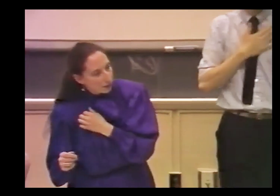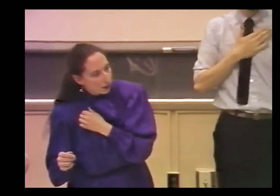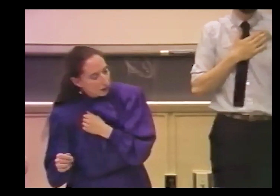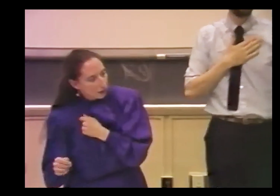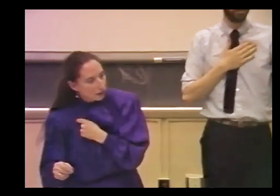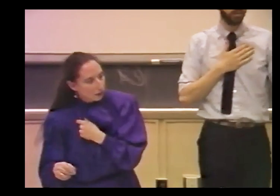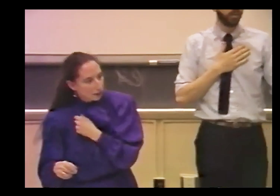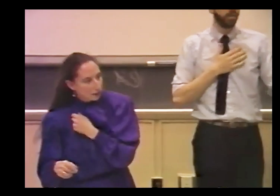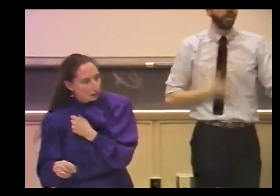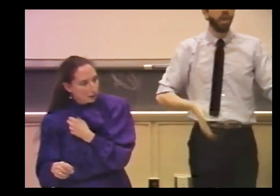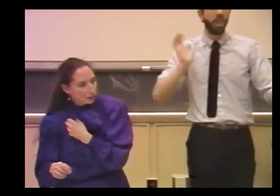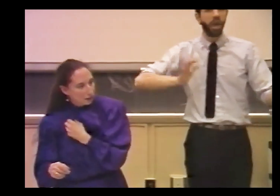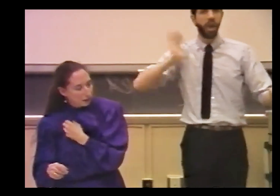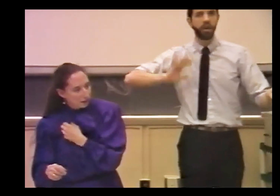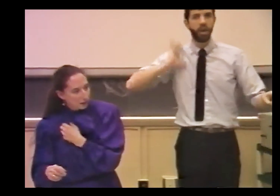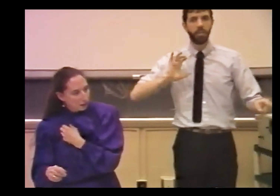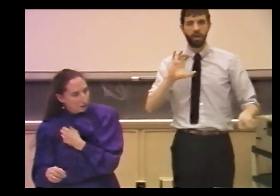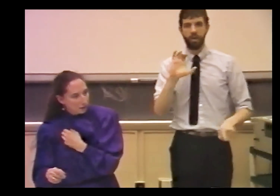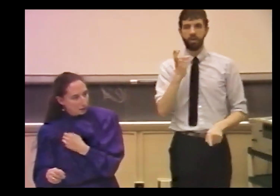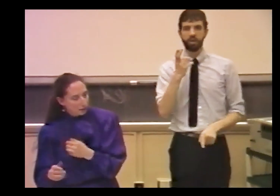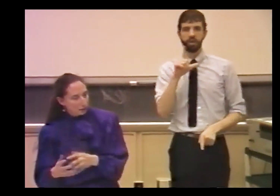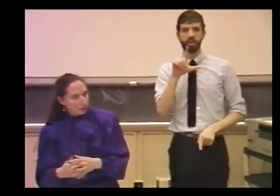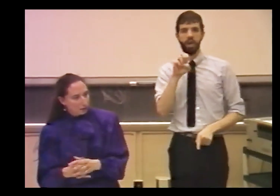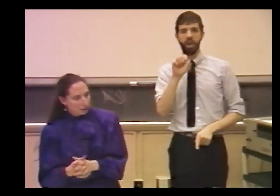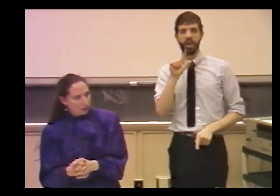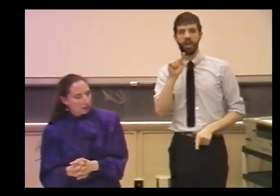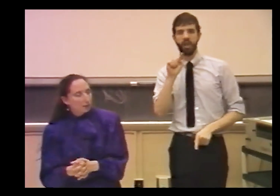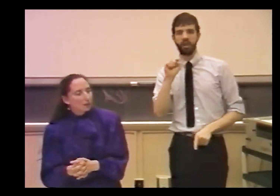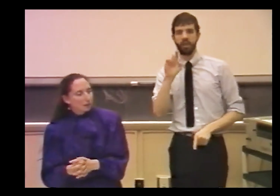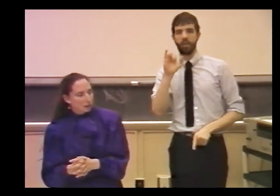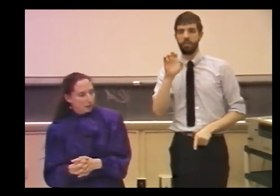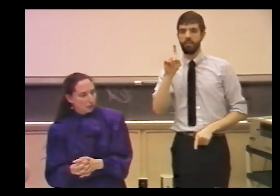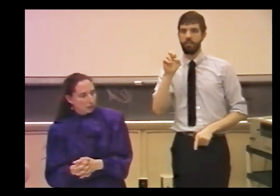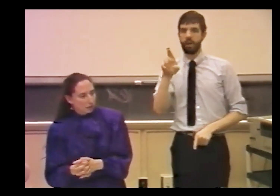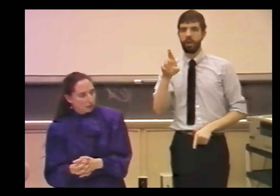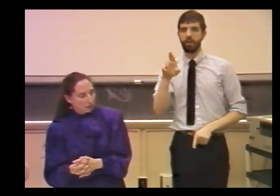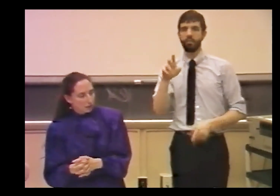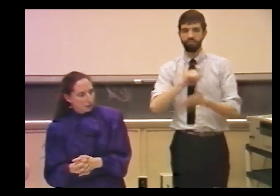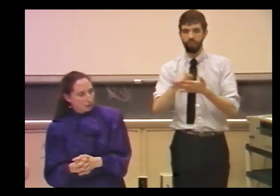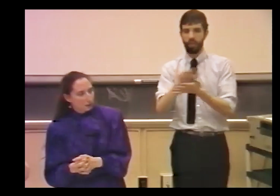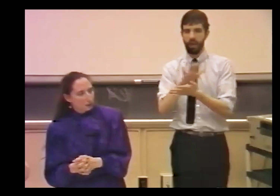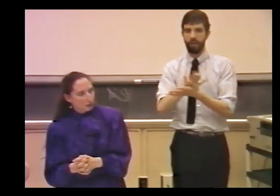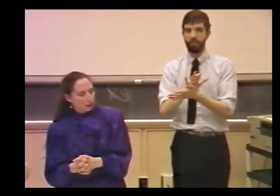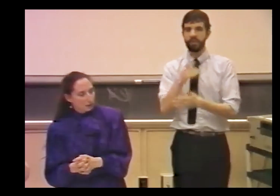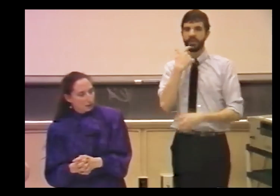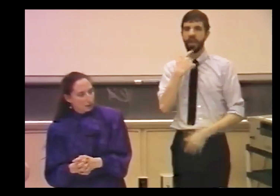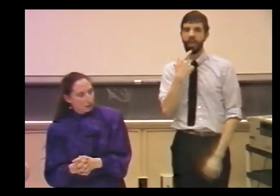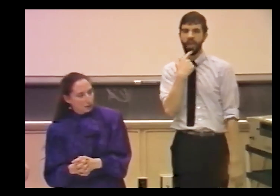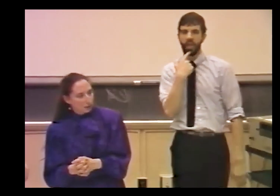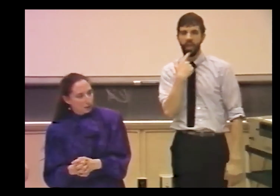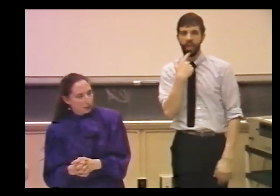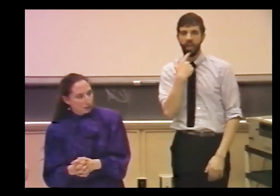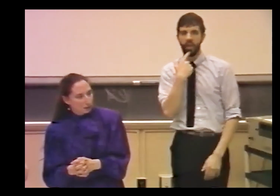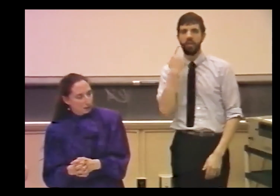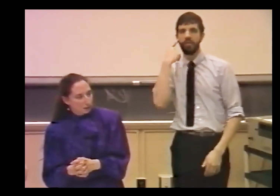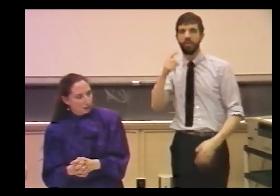long time ago, Charlotte Baker had a paper where she said that the tongue thrust was only for the meaning, the English